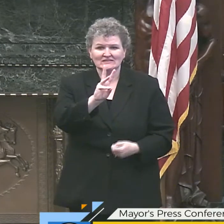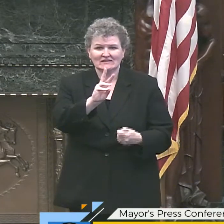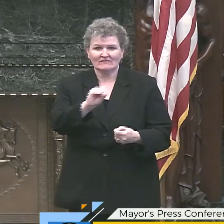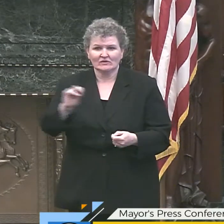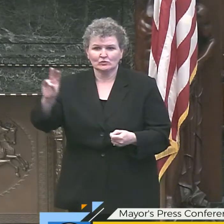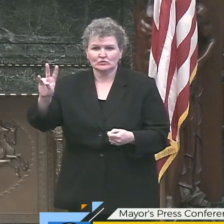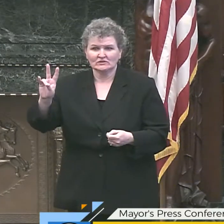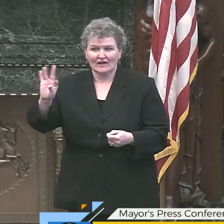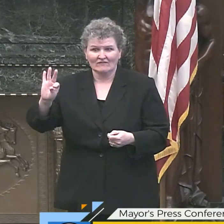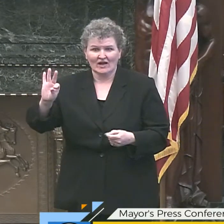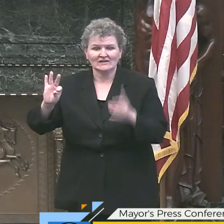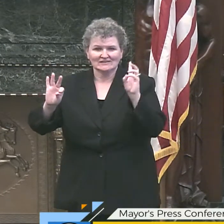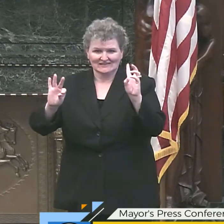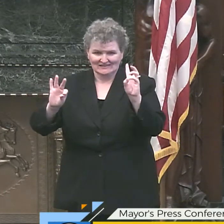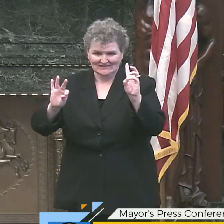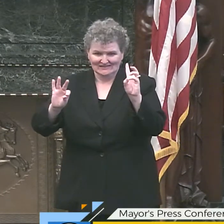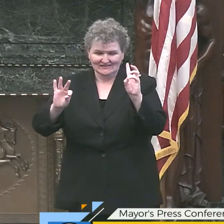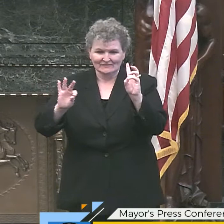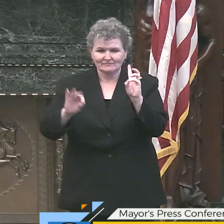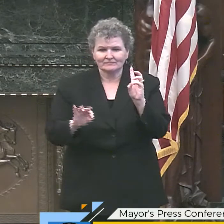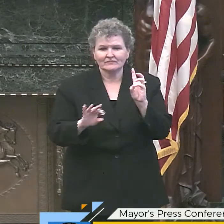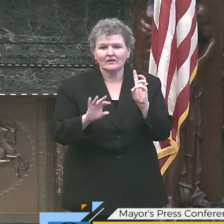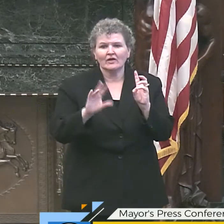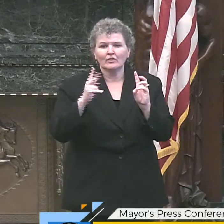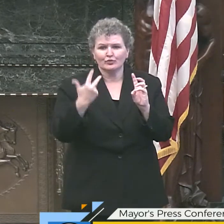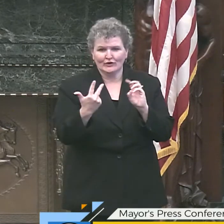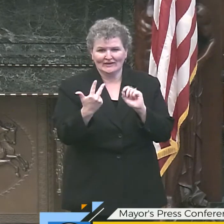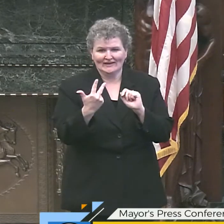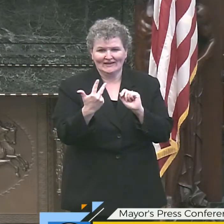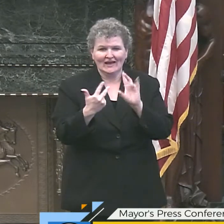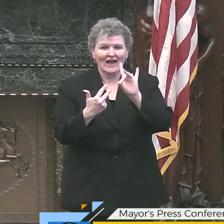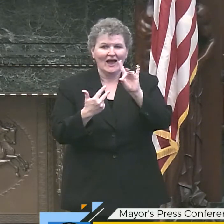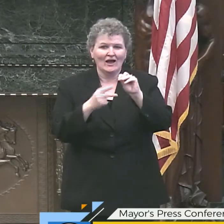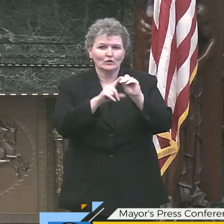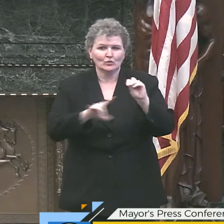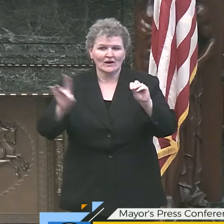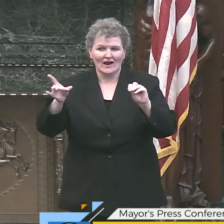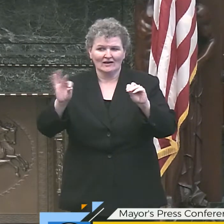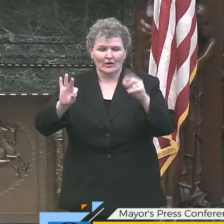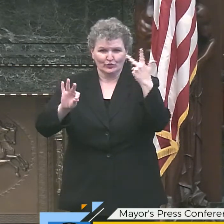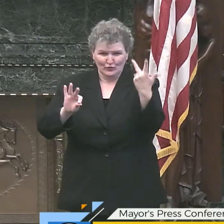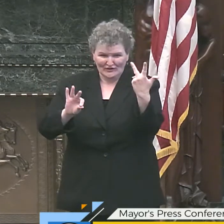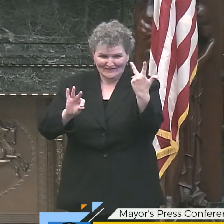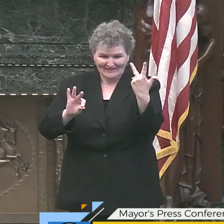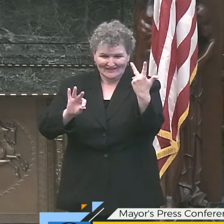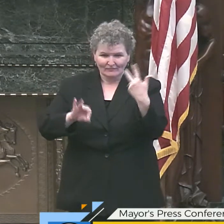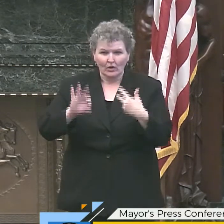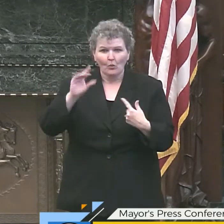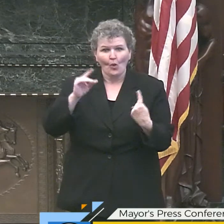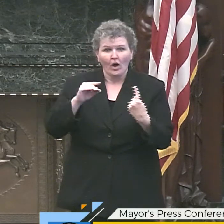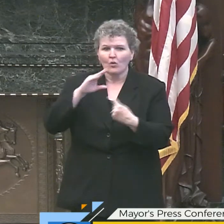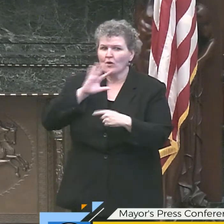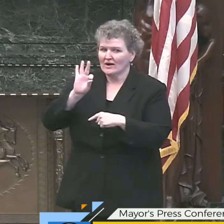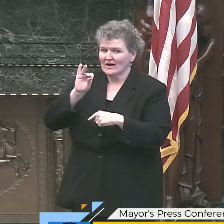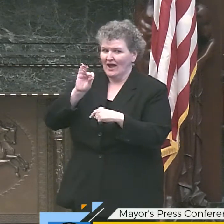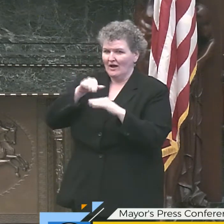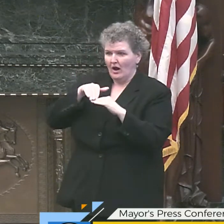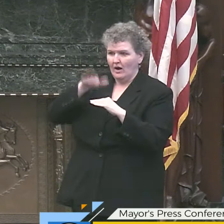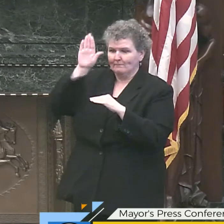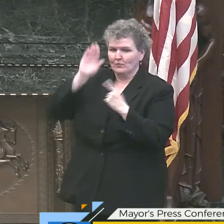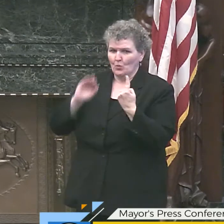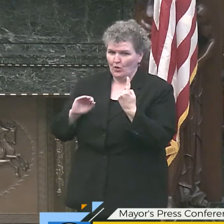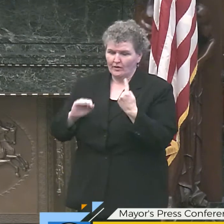of 70 to 79, 3 were in the age range of 80 to 89, and 1 was over the age of